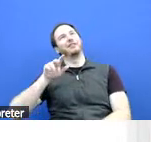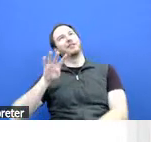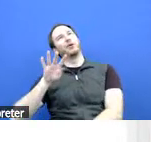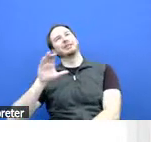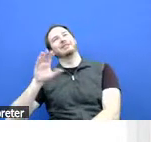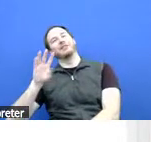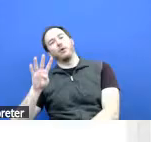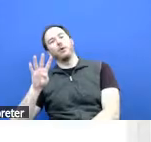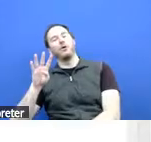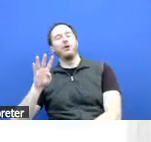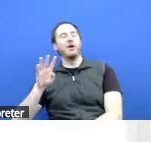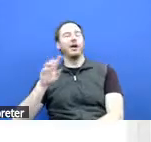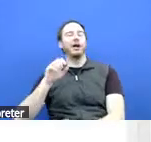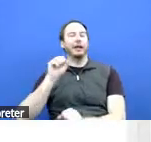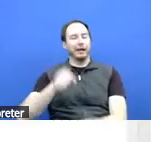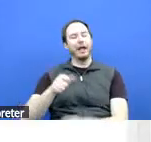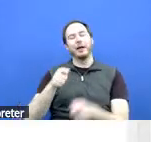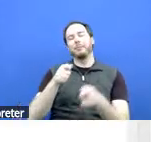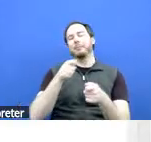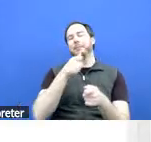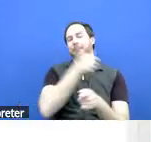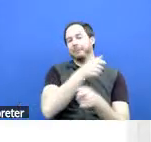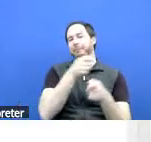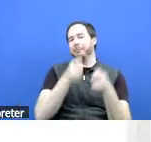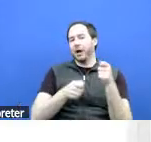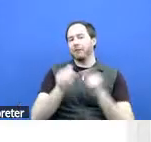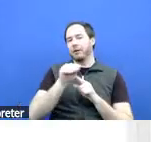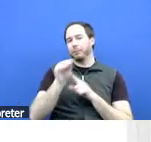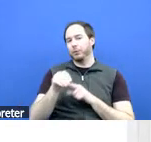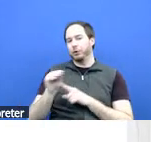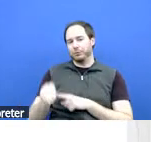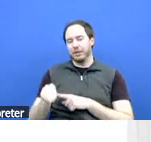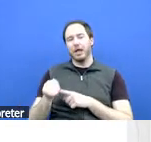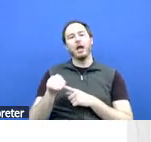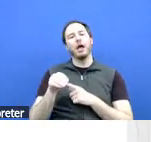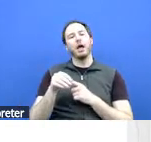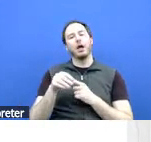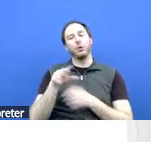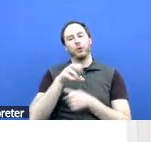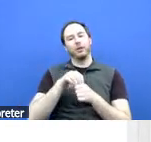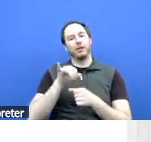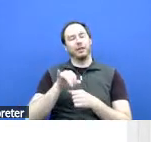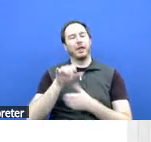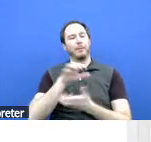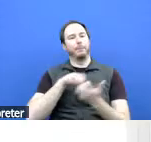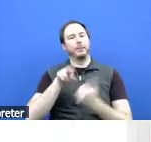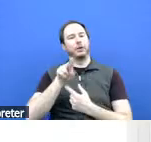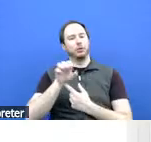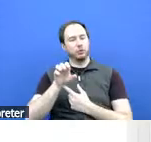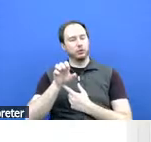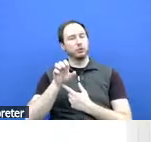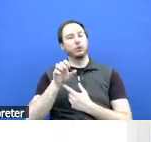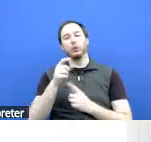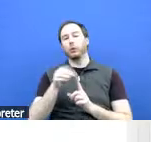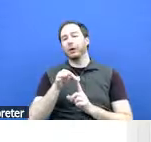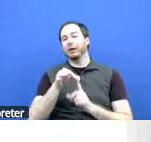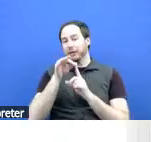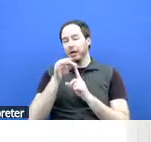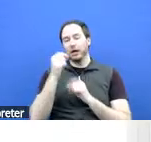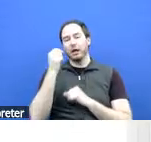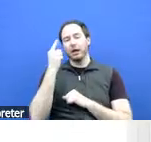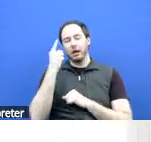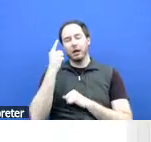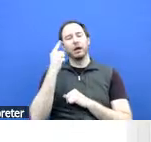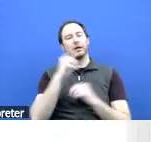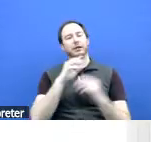295-34.4C4 to modify the percentages of uses within the mixed-use district. One caveat of that, though,